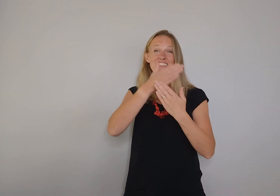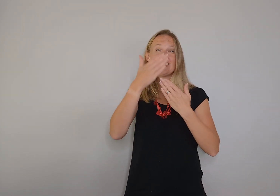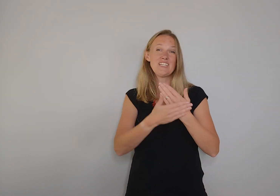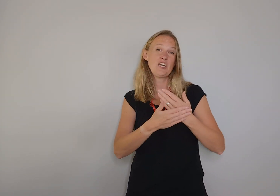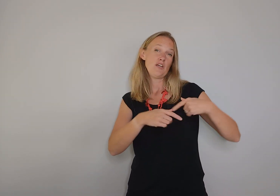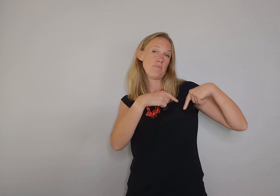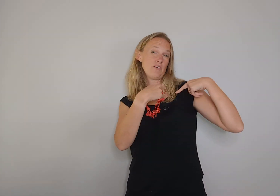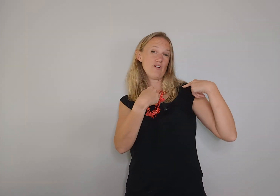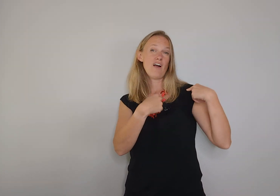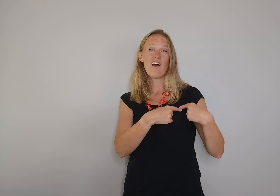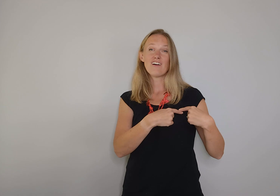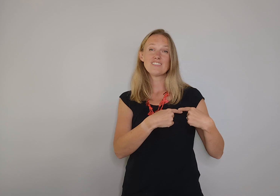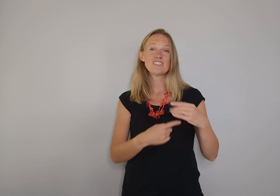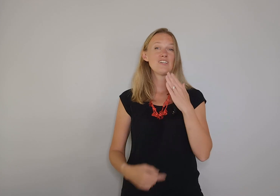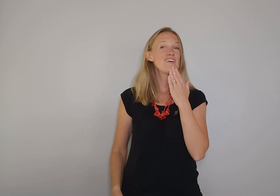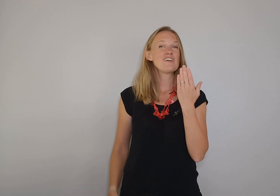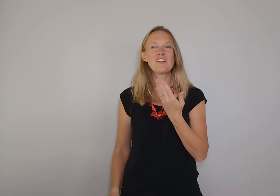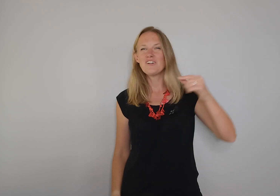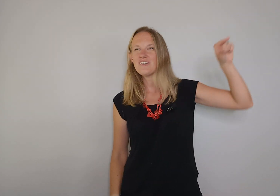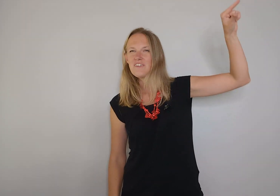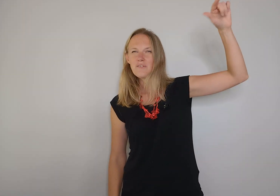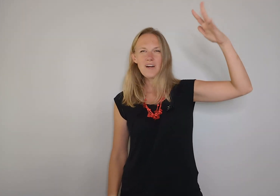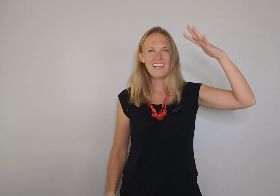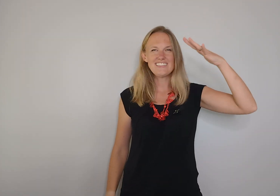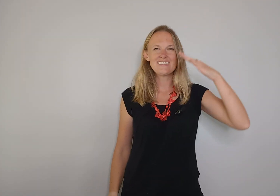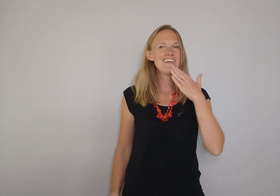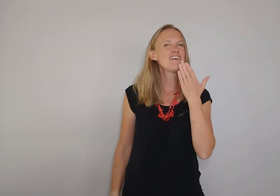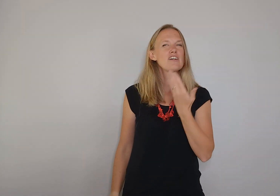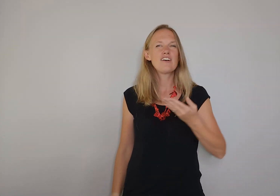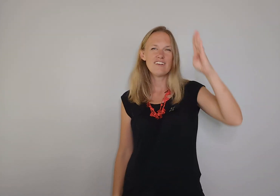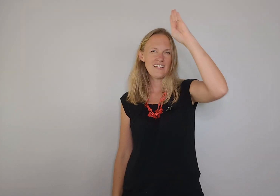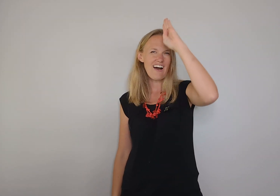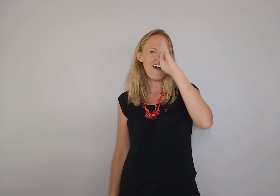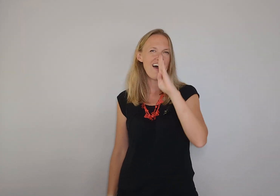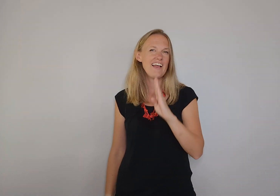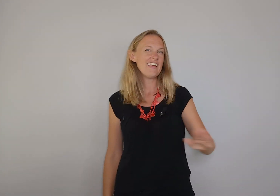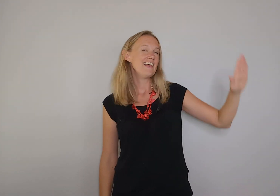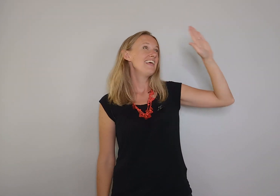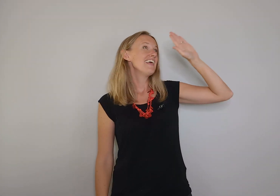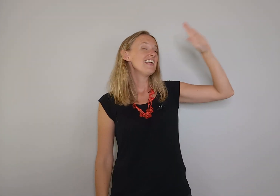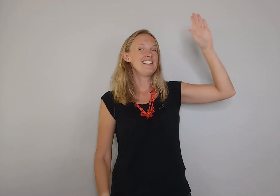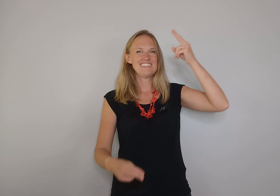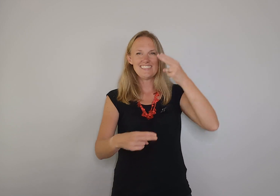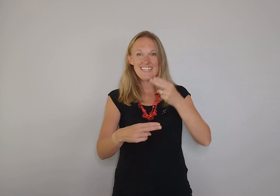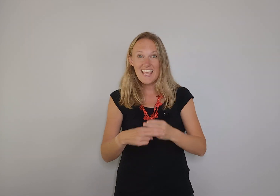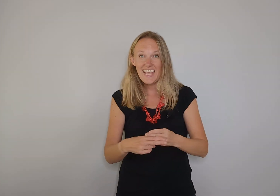hands, pure hearts, good grace, good God. His